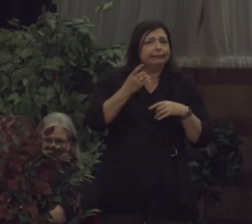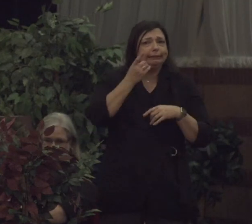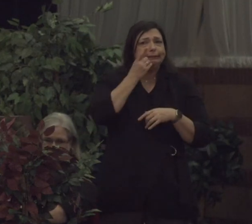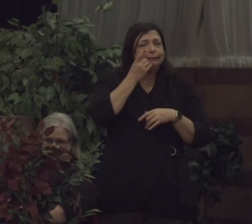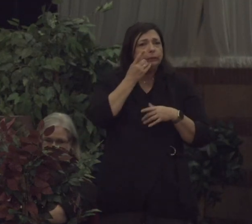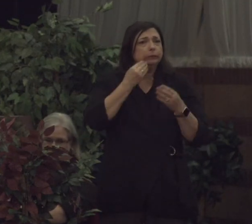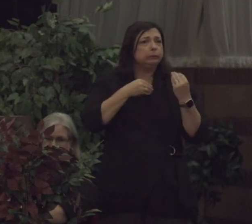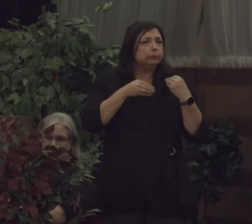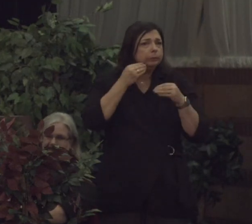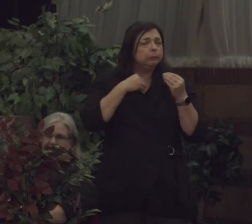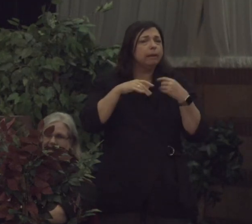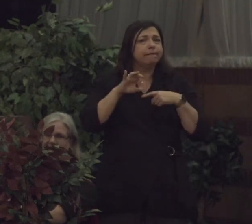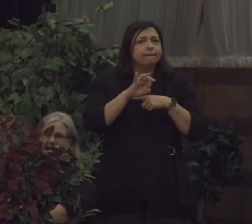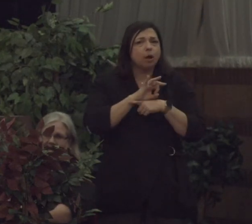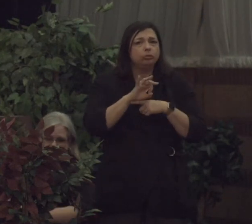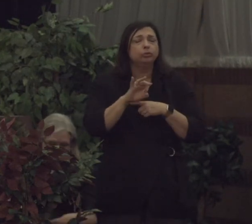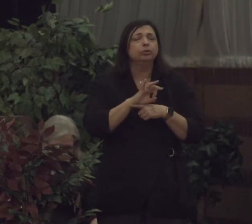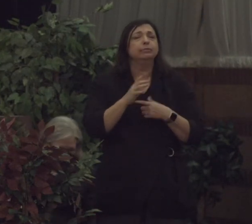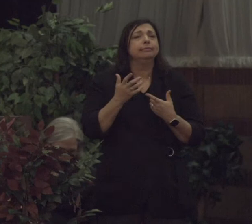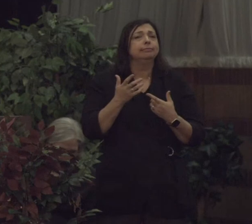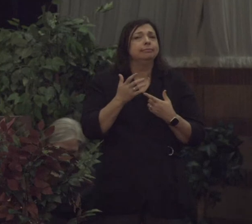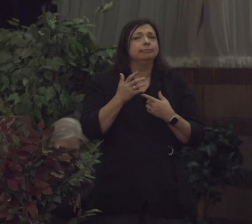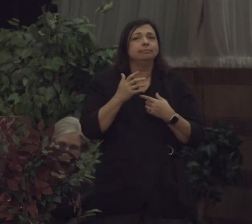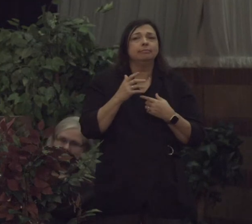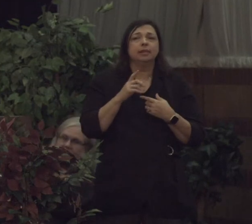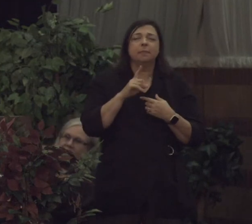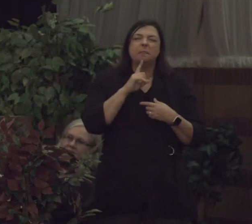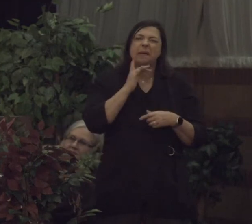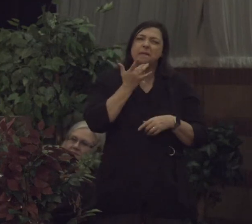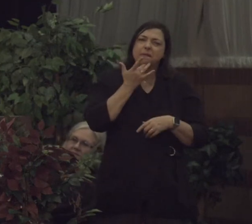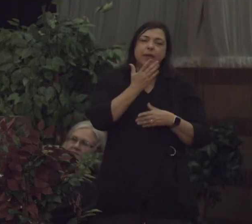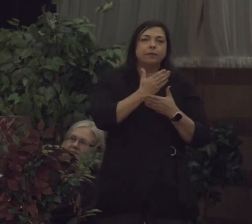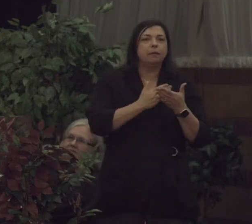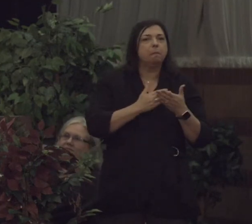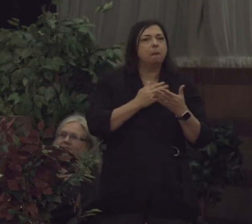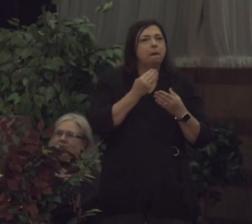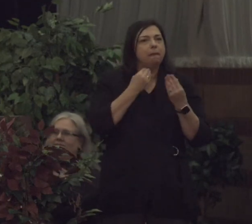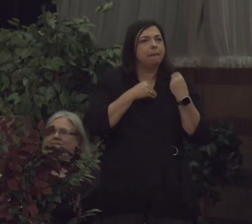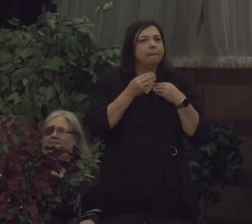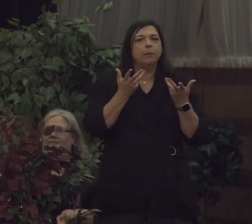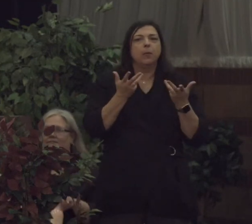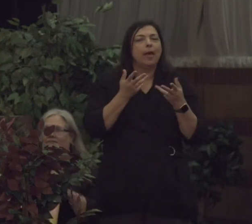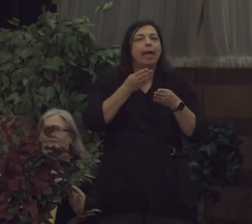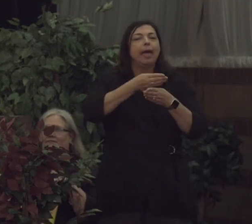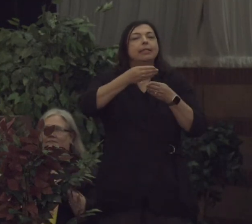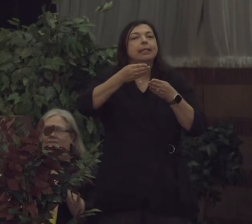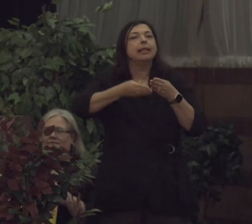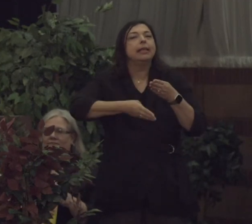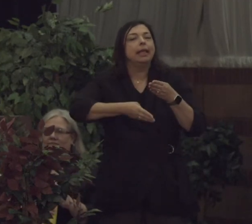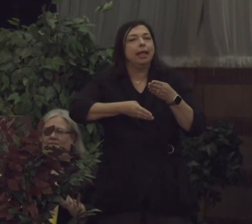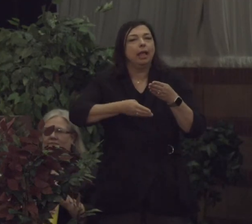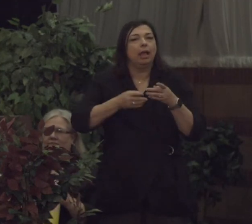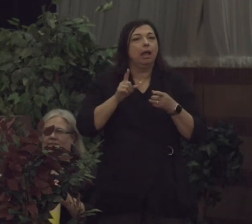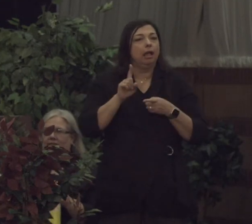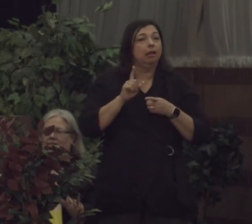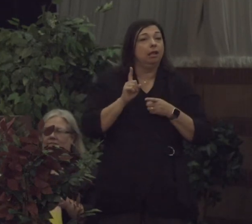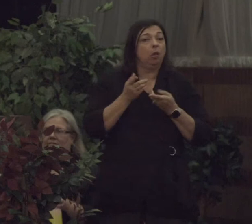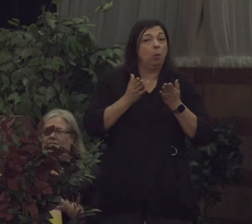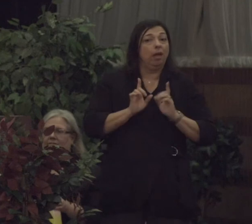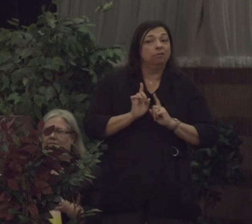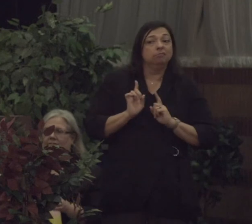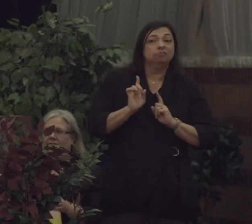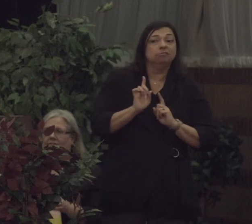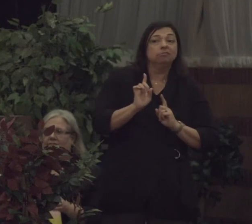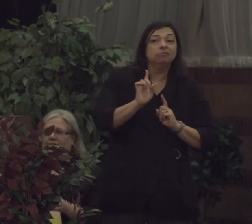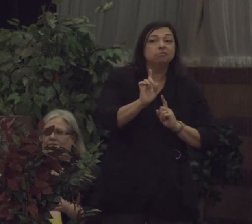dinners, functions, the favorite part of that meal was at the end of the meal when that waiter, that waitress would